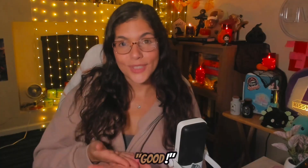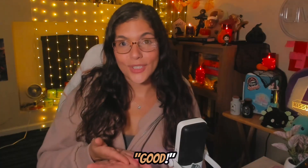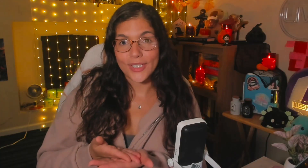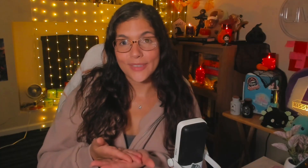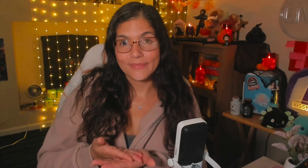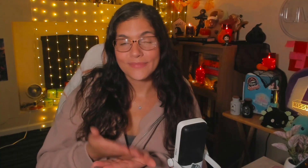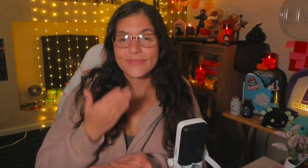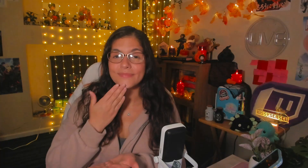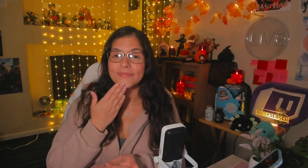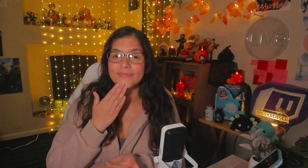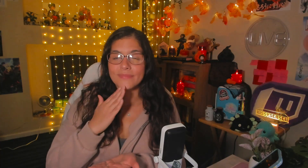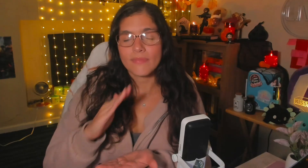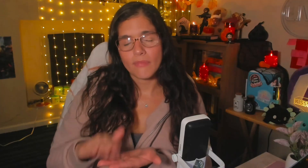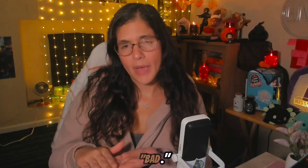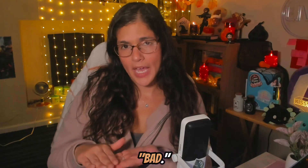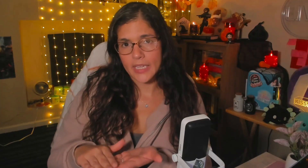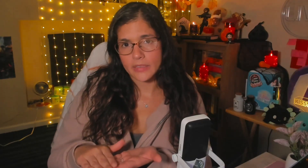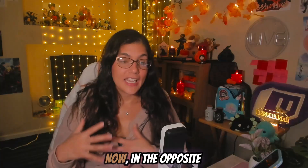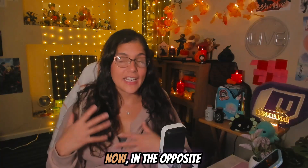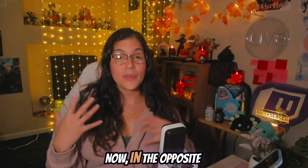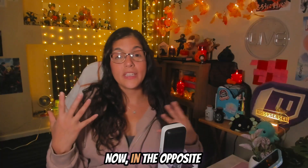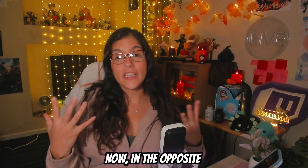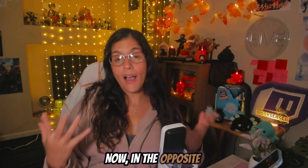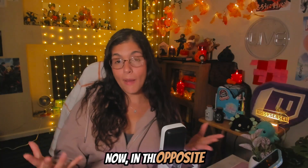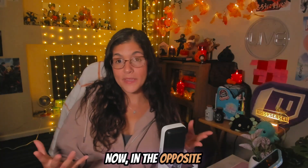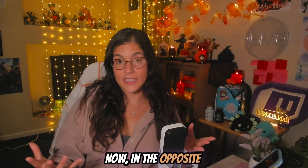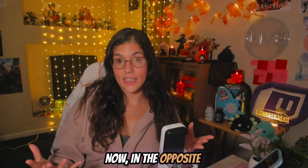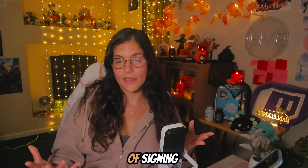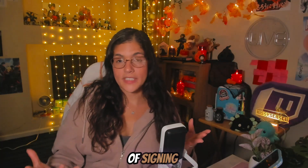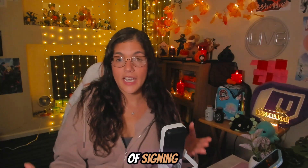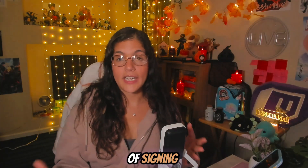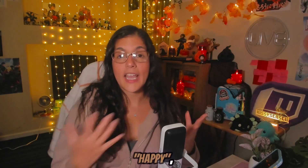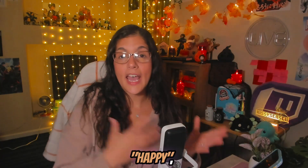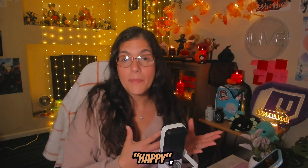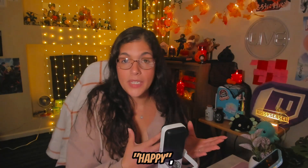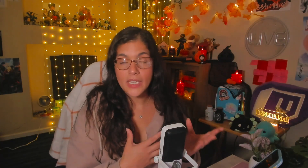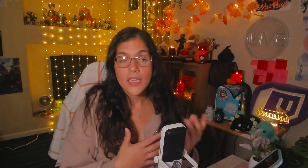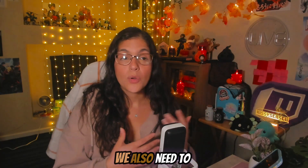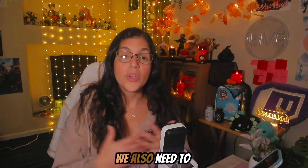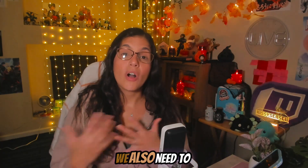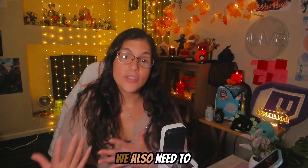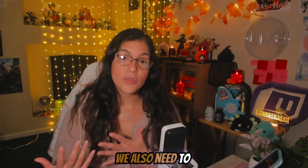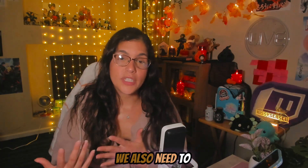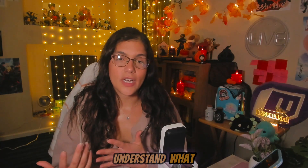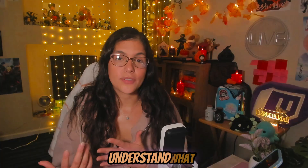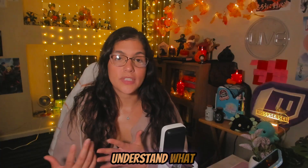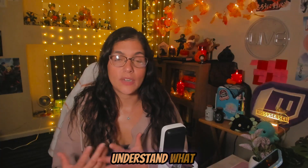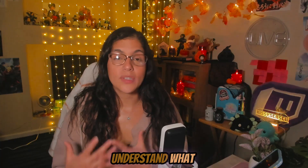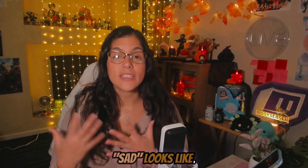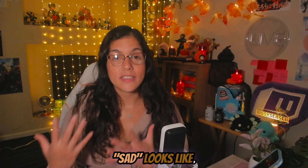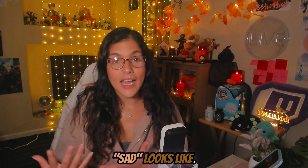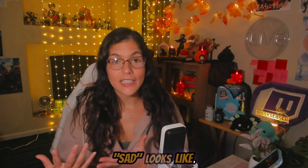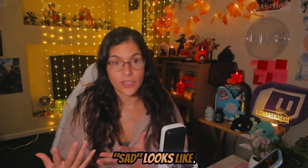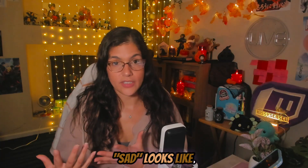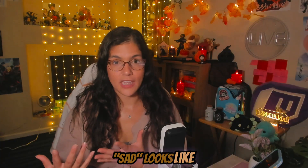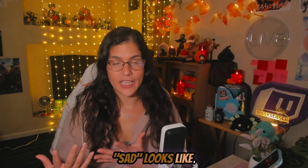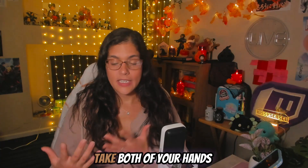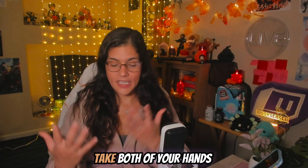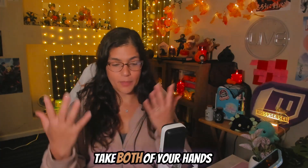Good, bad. Now, in the opposite of signing happy, we also need to understand what sad looks like. Take both of